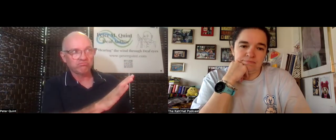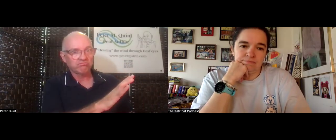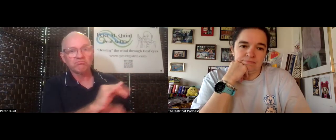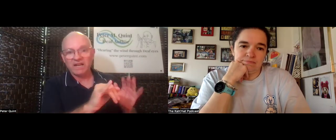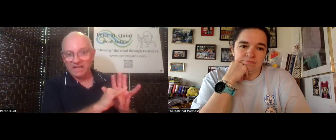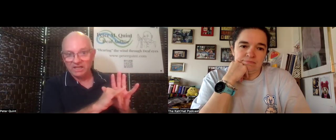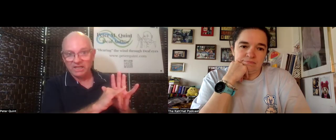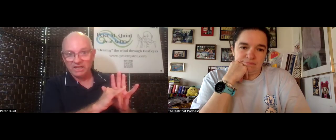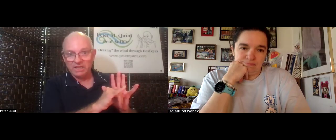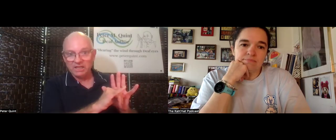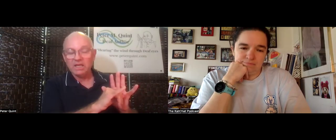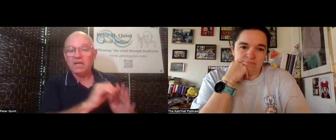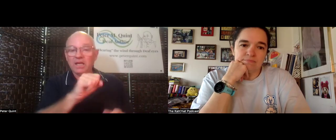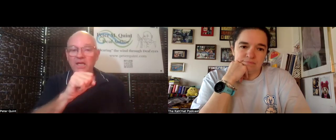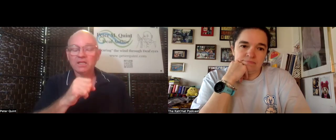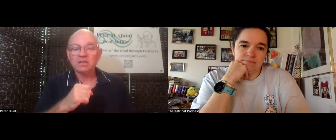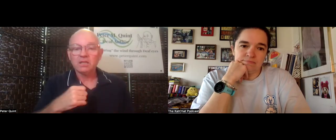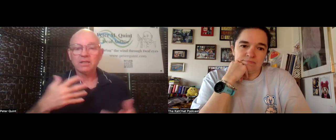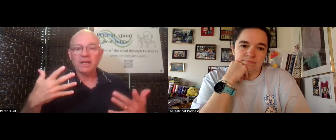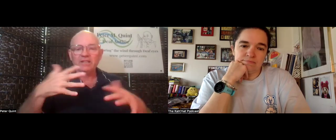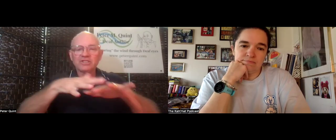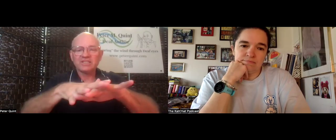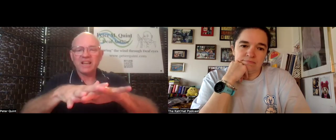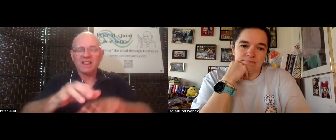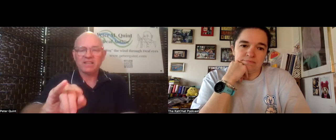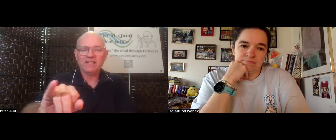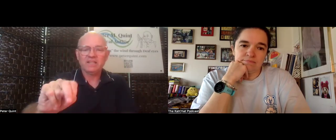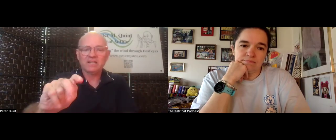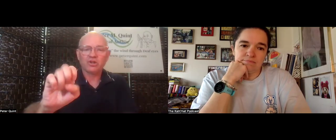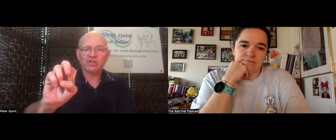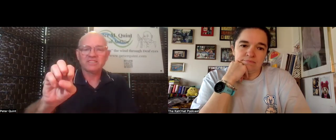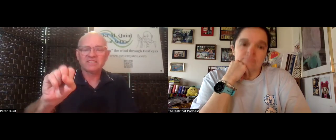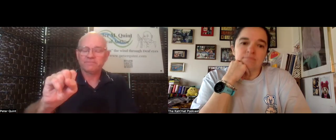her identity, uh,